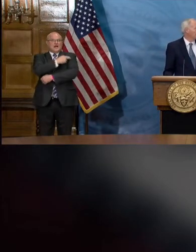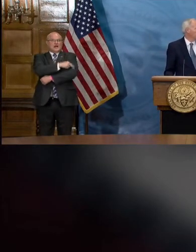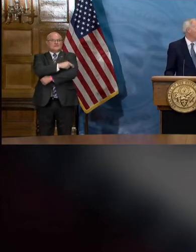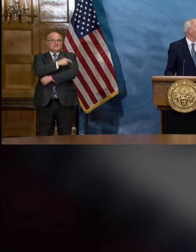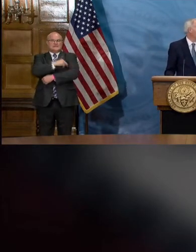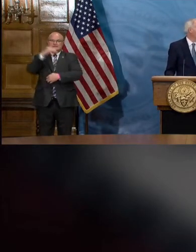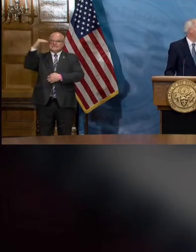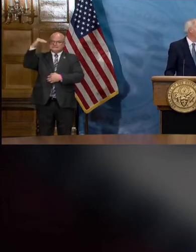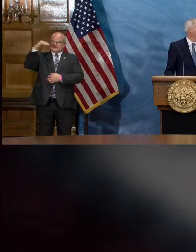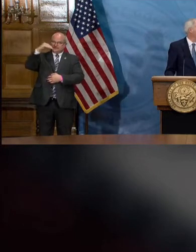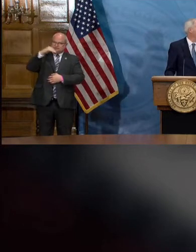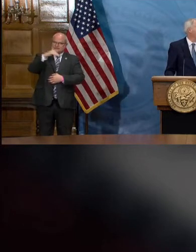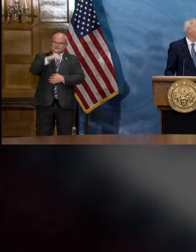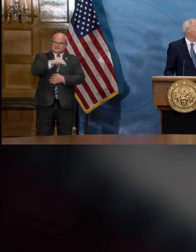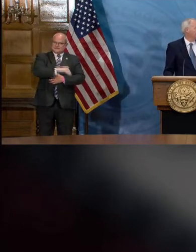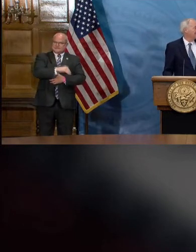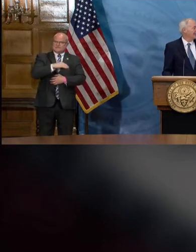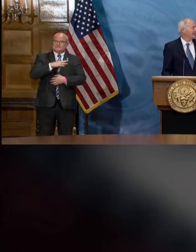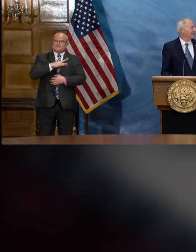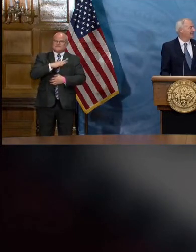Hospitalizations continue to go down.